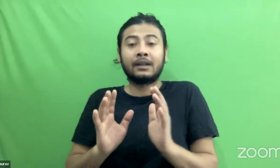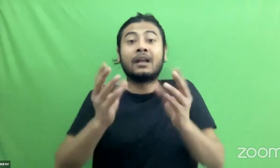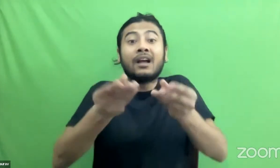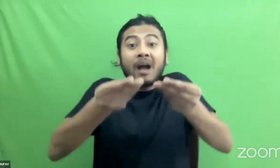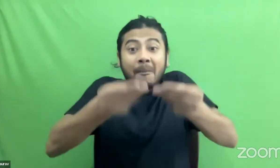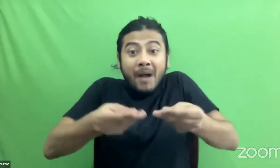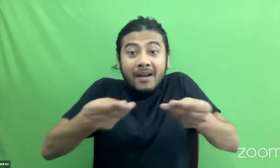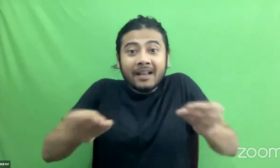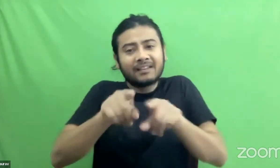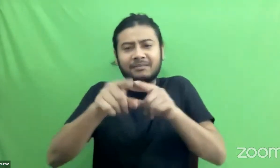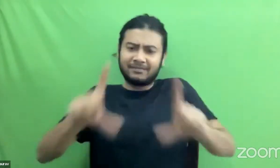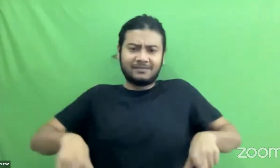about